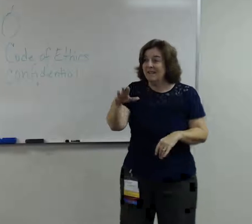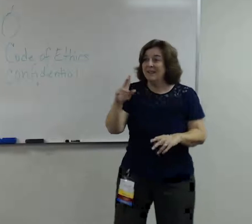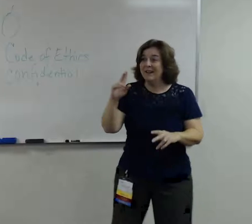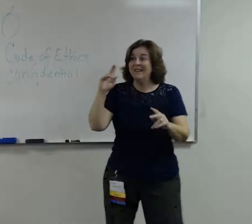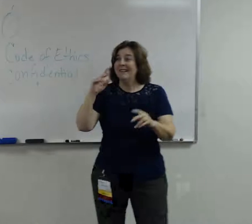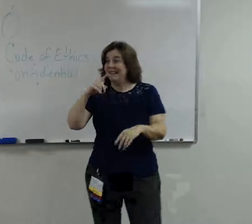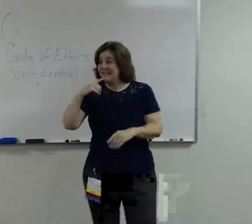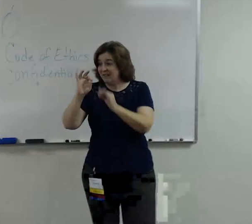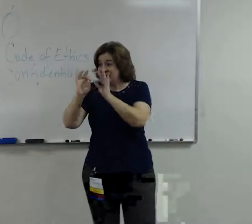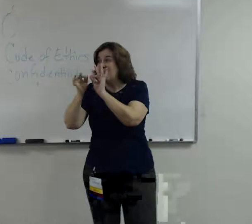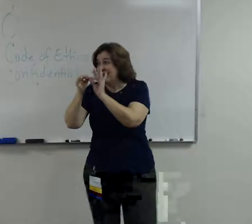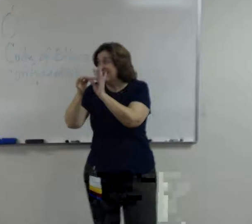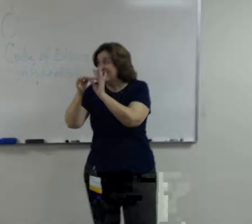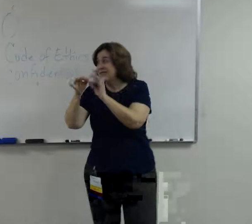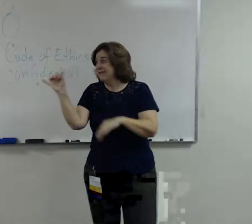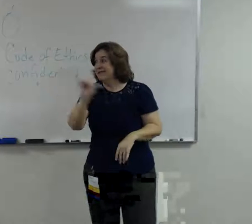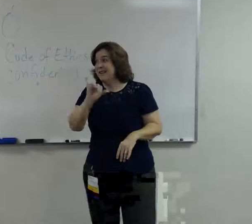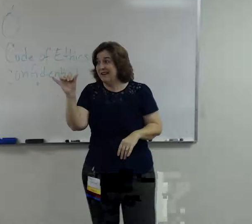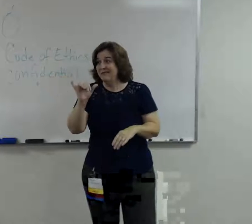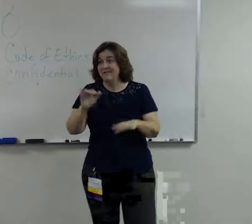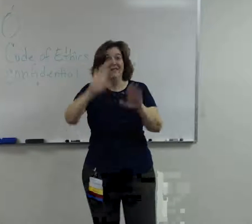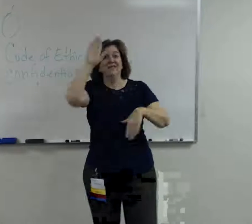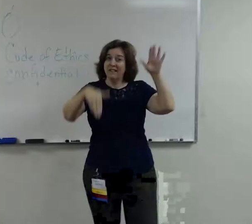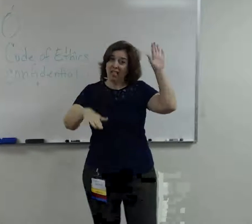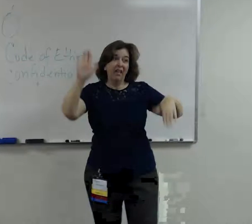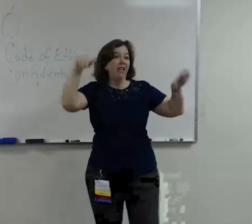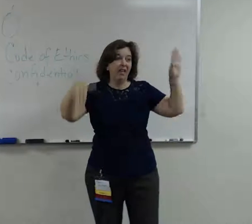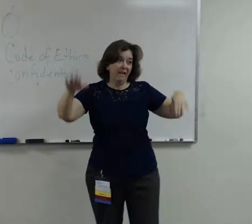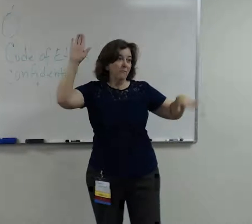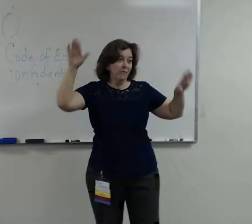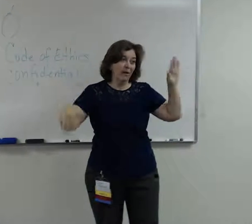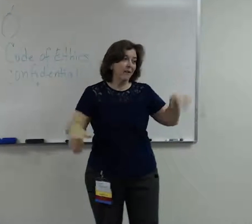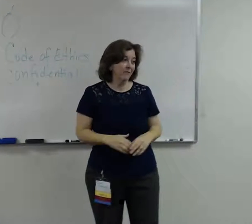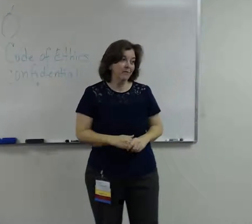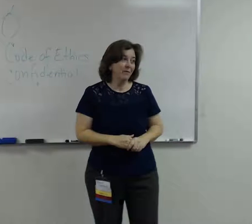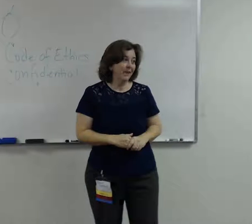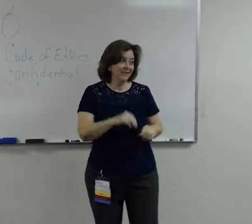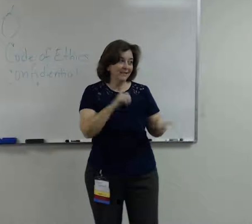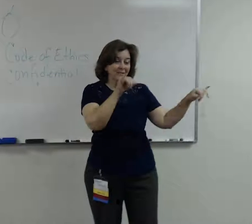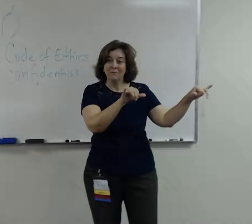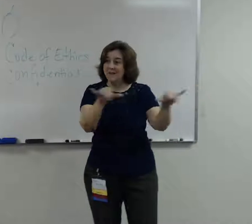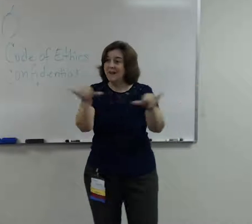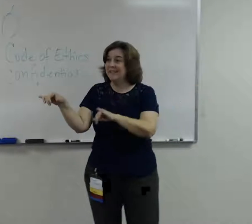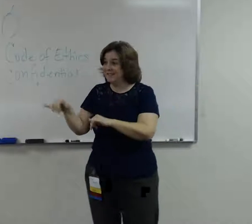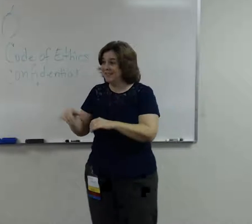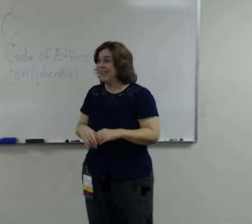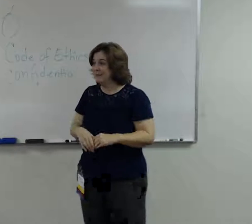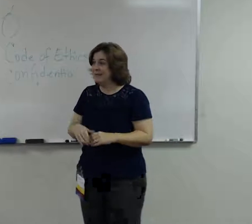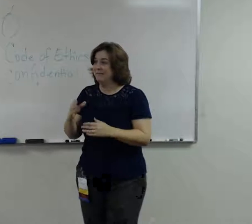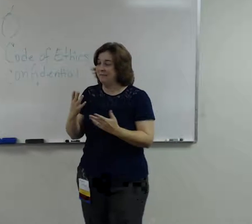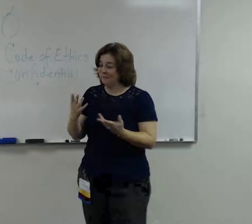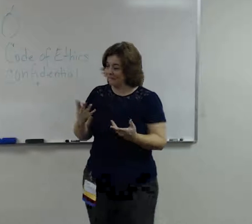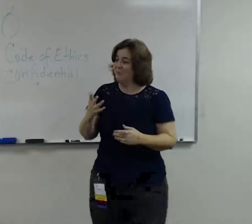Well, interpreters are the same. They're just, we're all over the place. So we're not the same, and